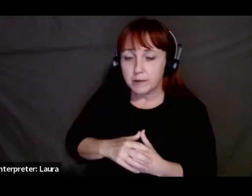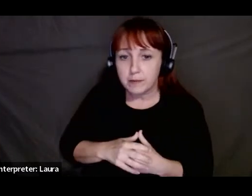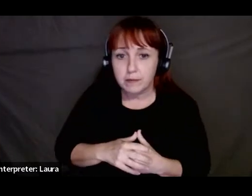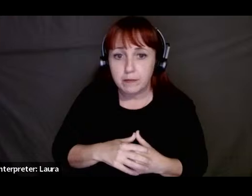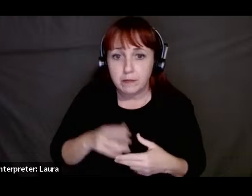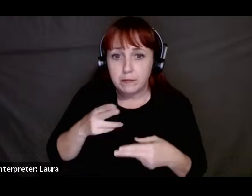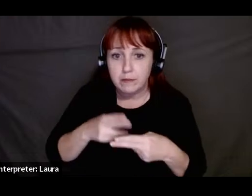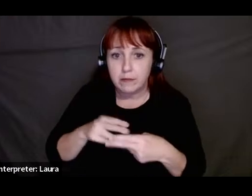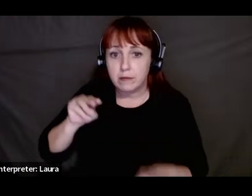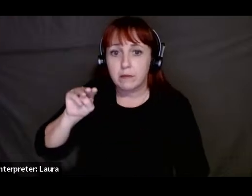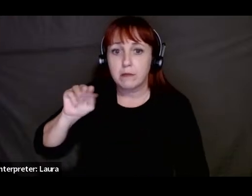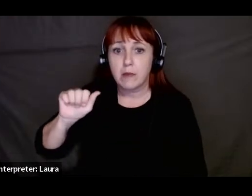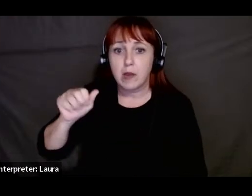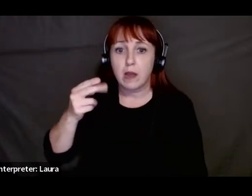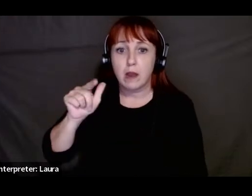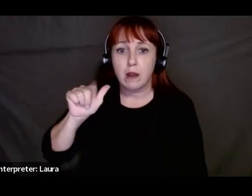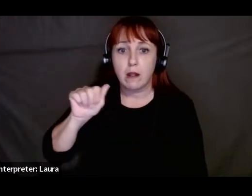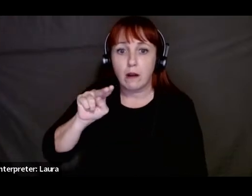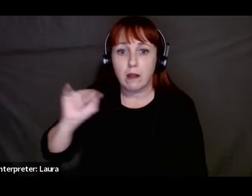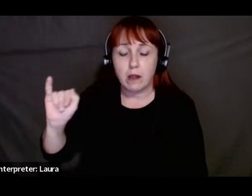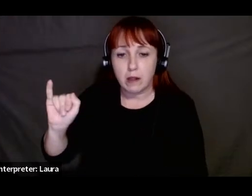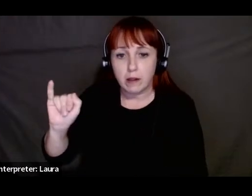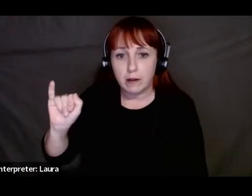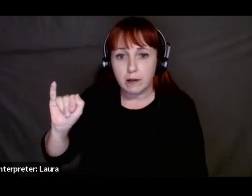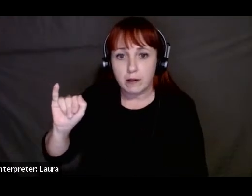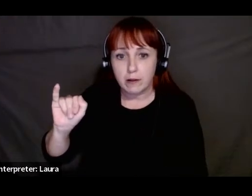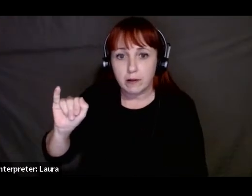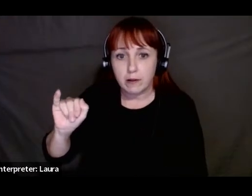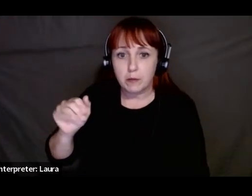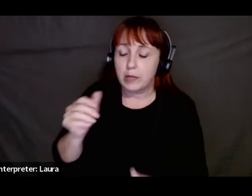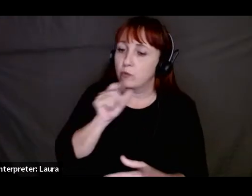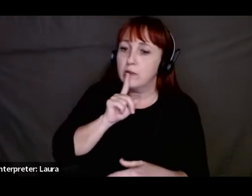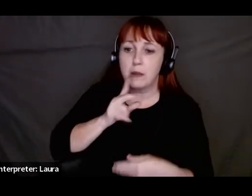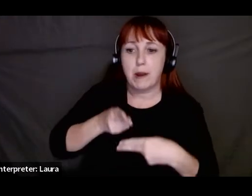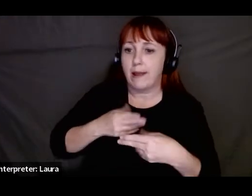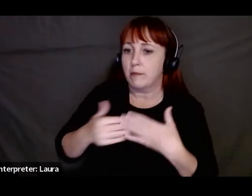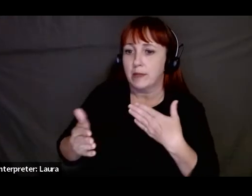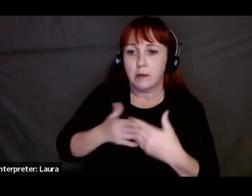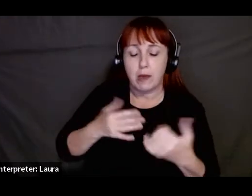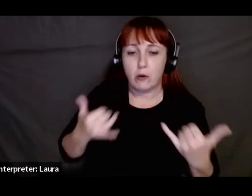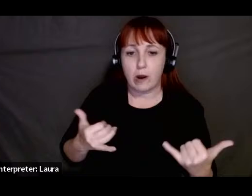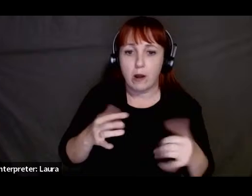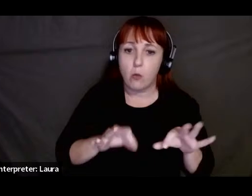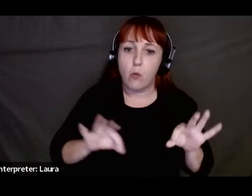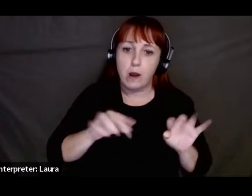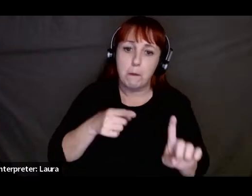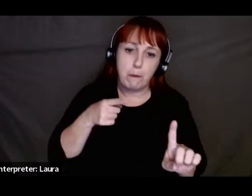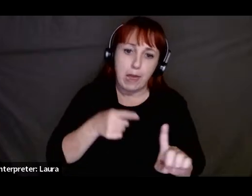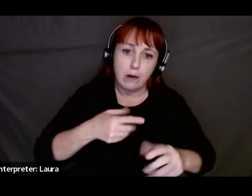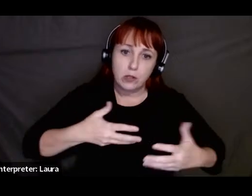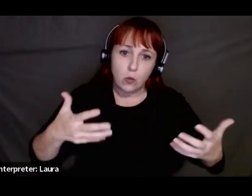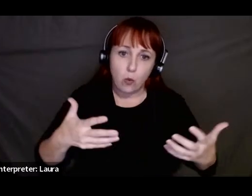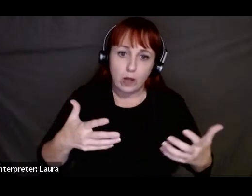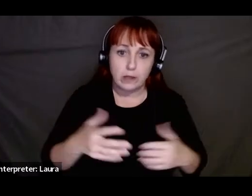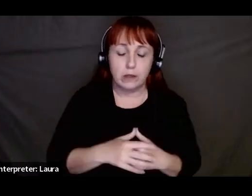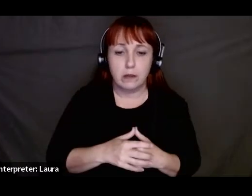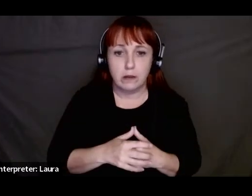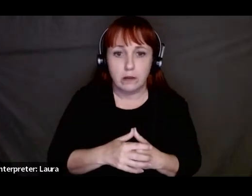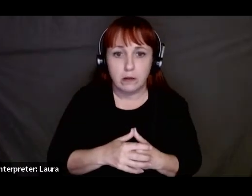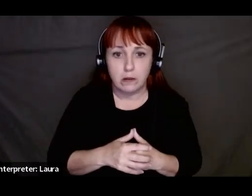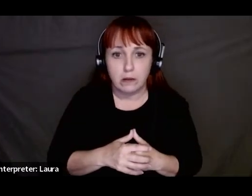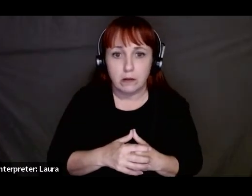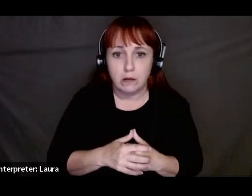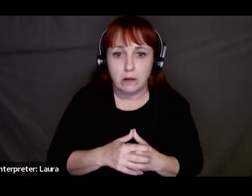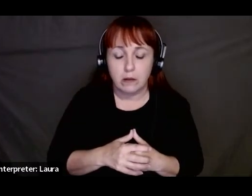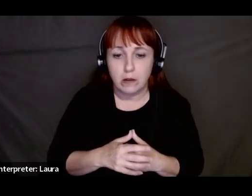My name is Mahir Lani, but my name doesn't matter. What matters is went around and I read the